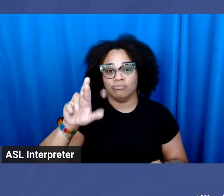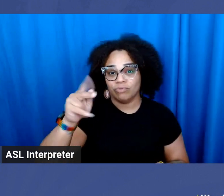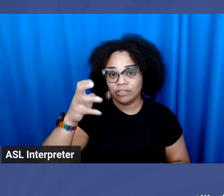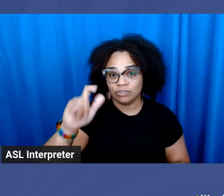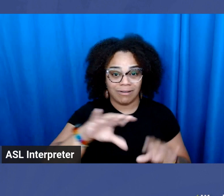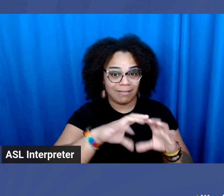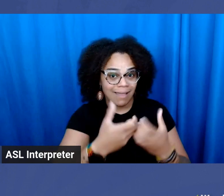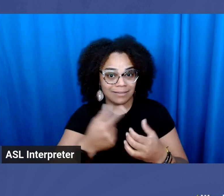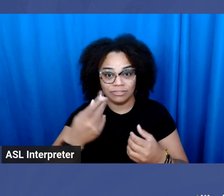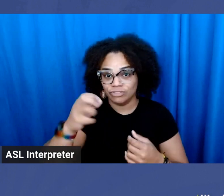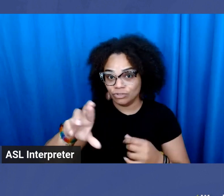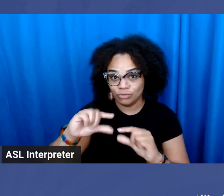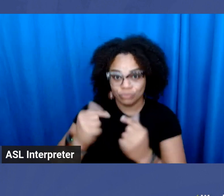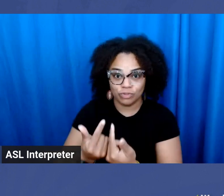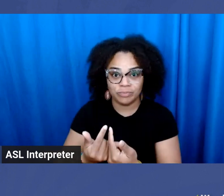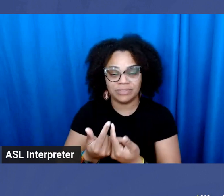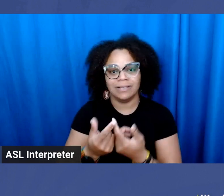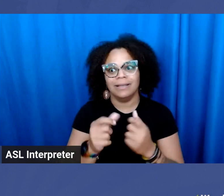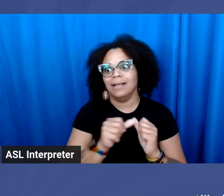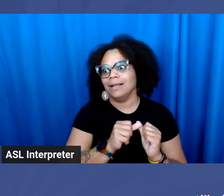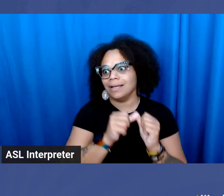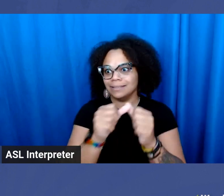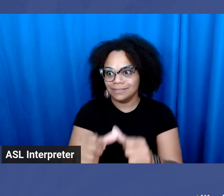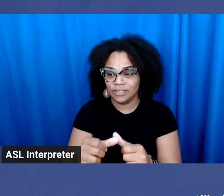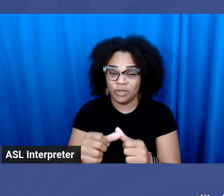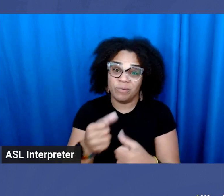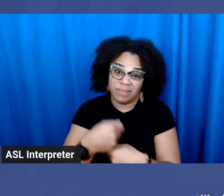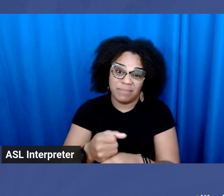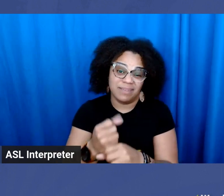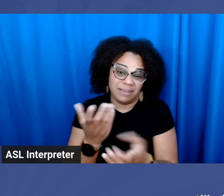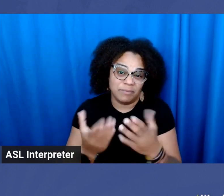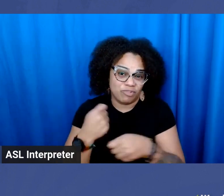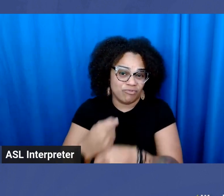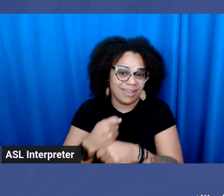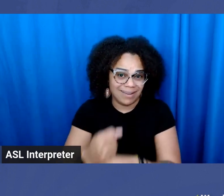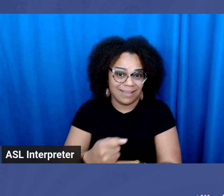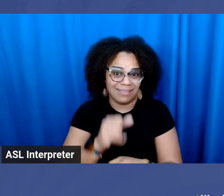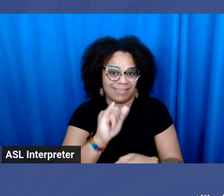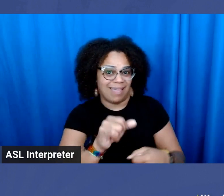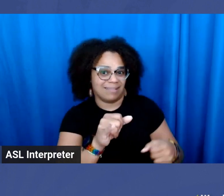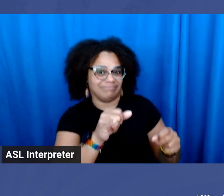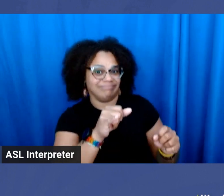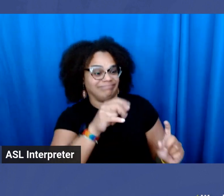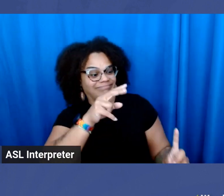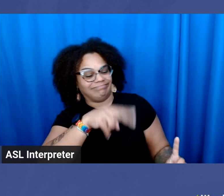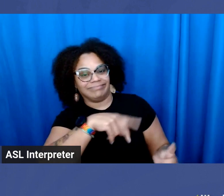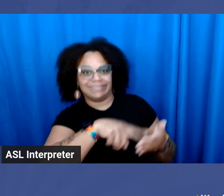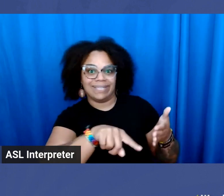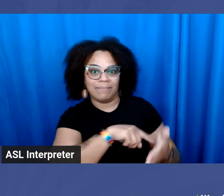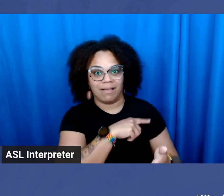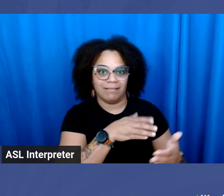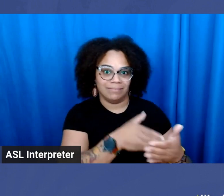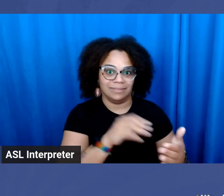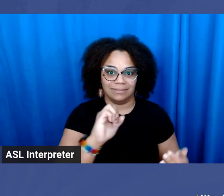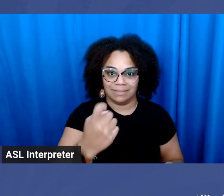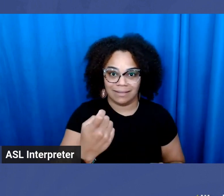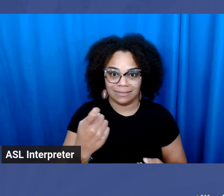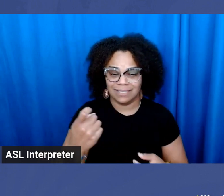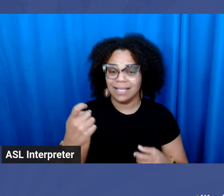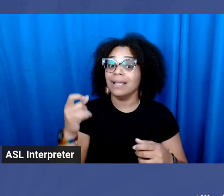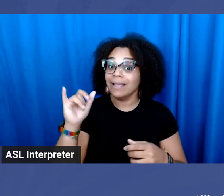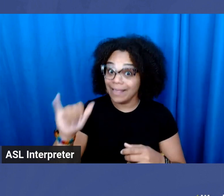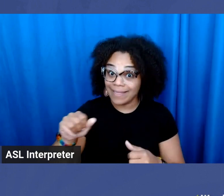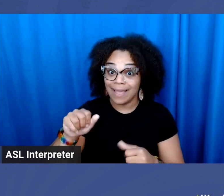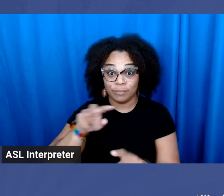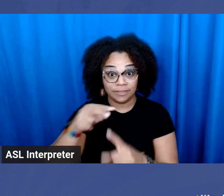has fed into, if not created, the stigmatization of sex. This has been used for centuries as a weapon against